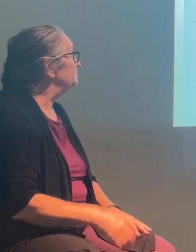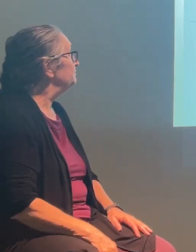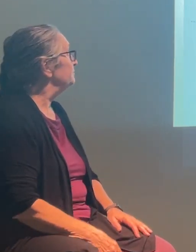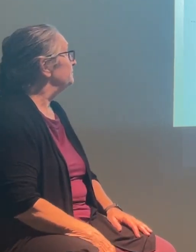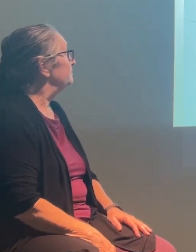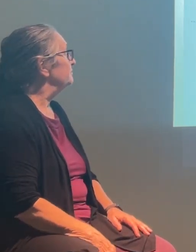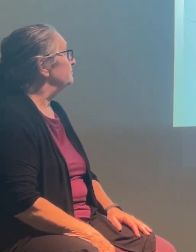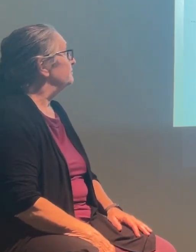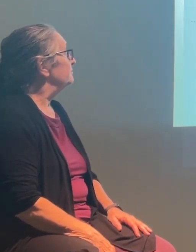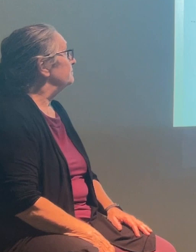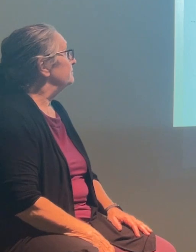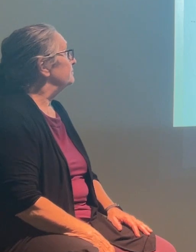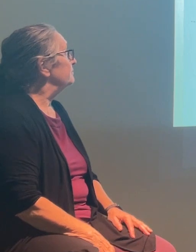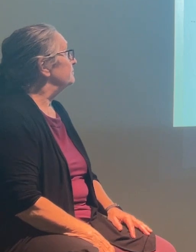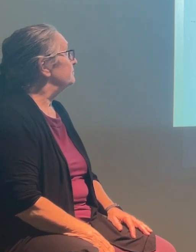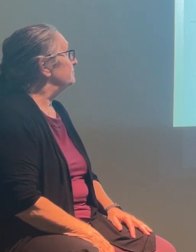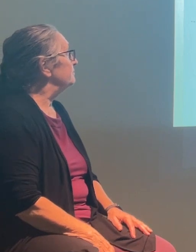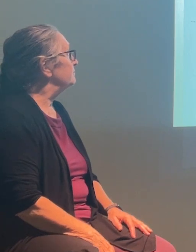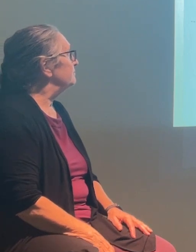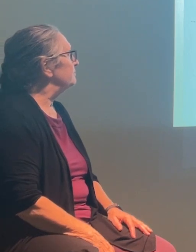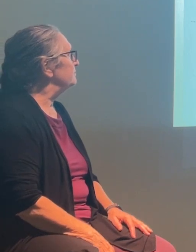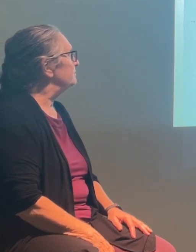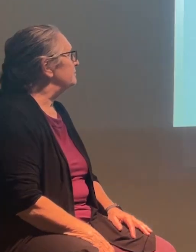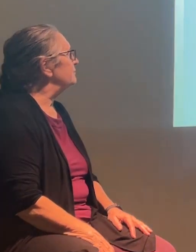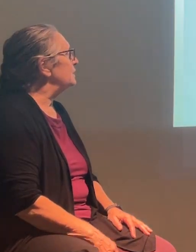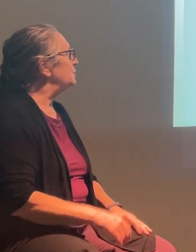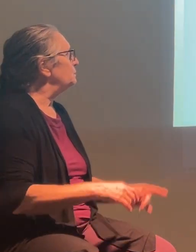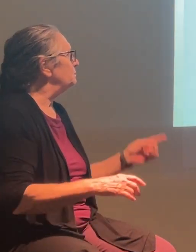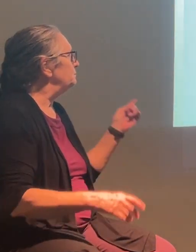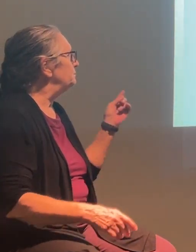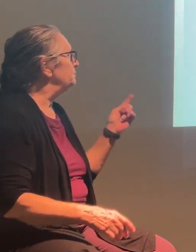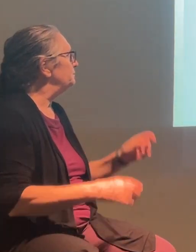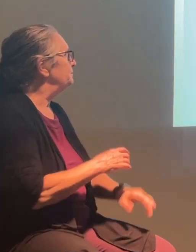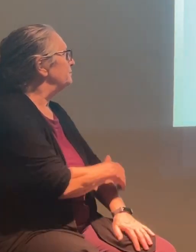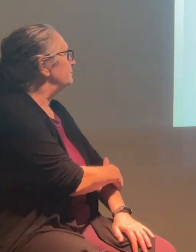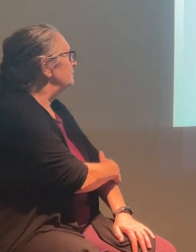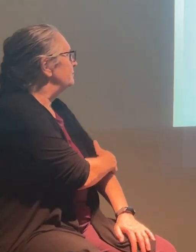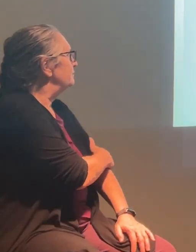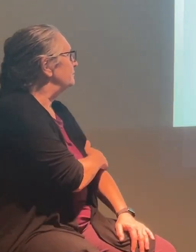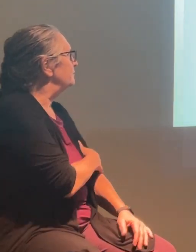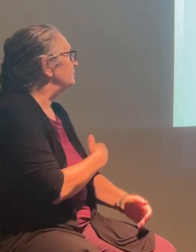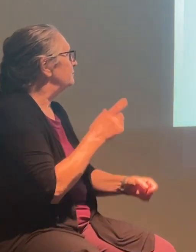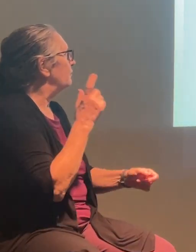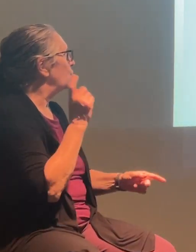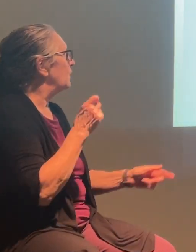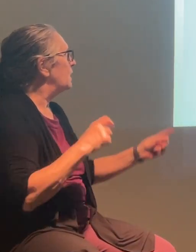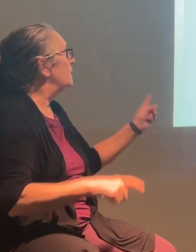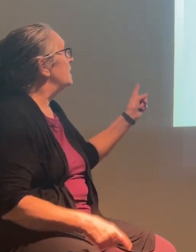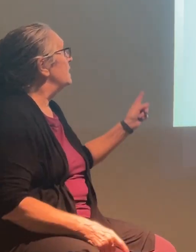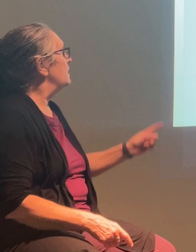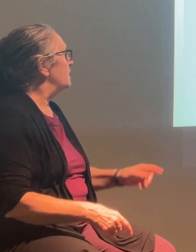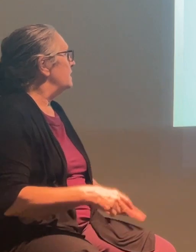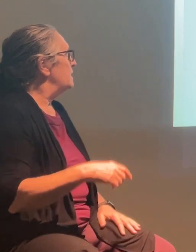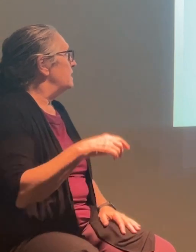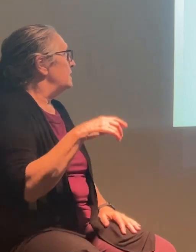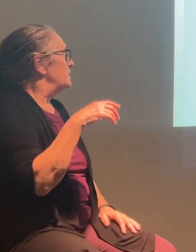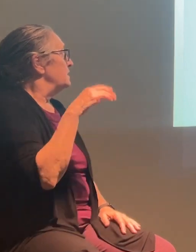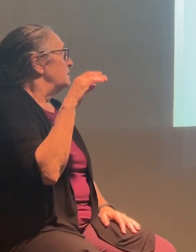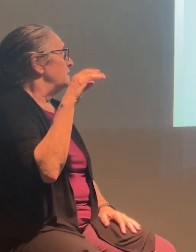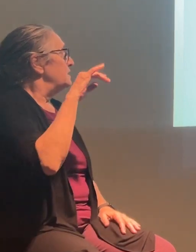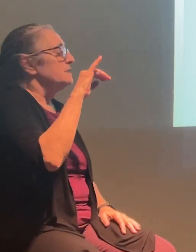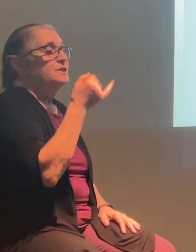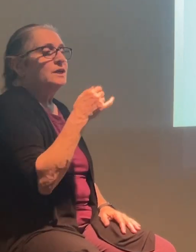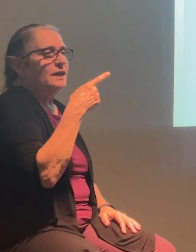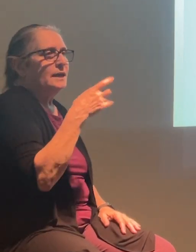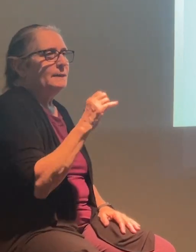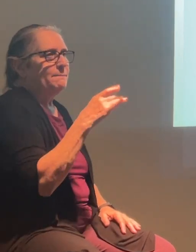So, classic Cynicism and modernity. We're going to go a little faster. Quick thing. A little friend, Pierre Morgan,